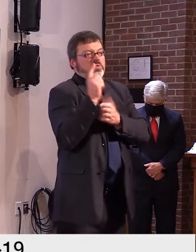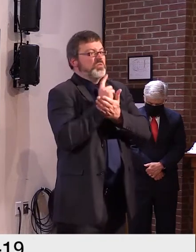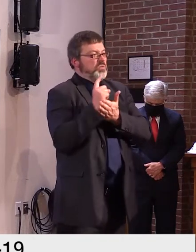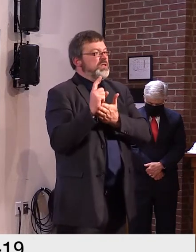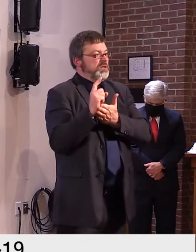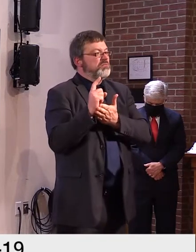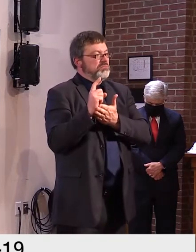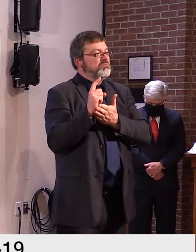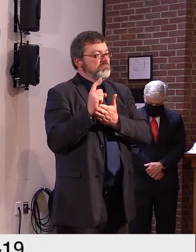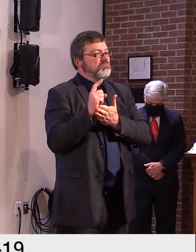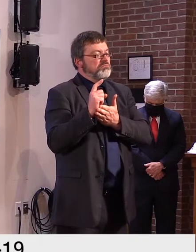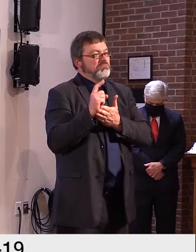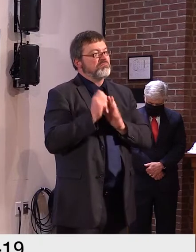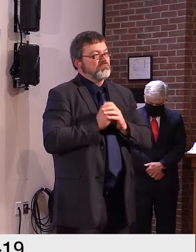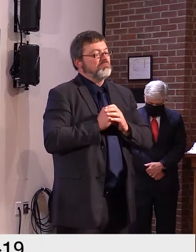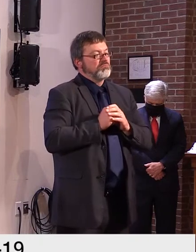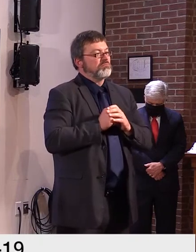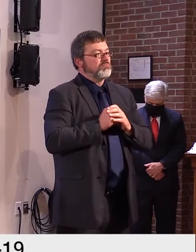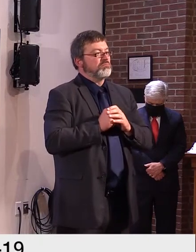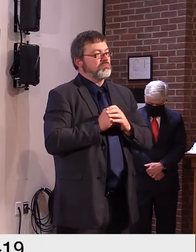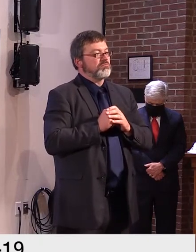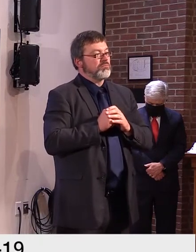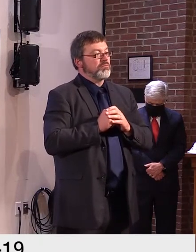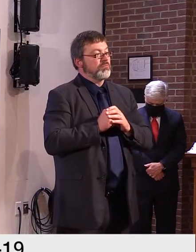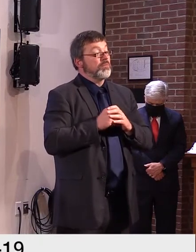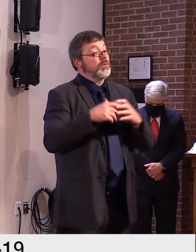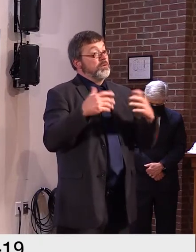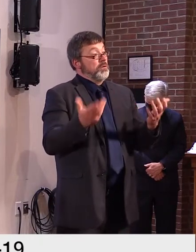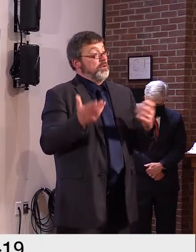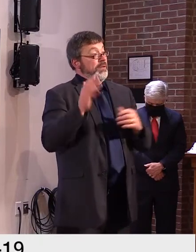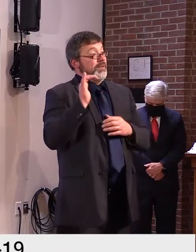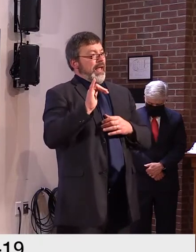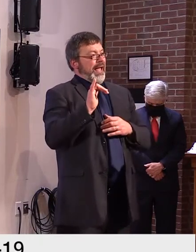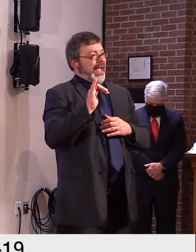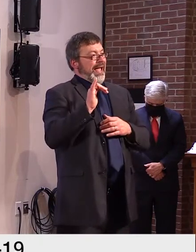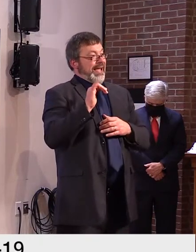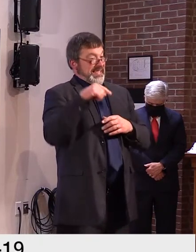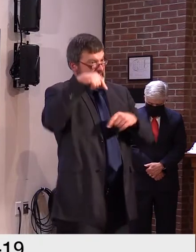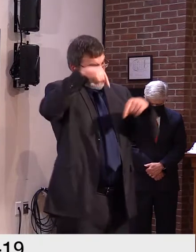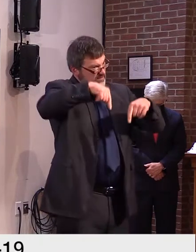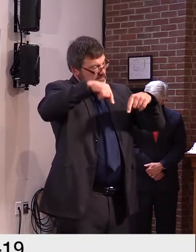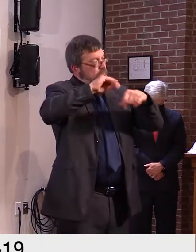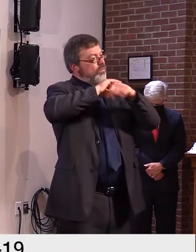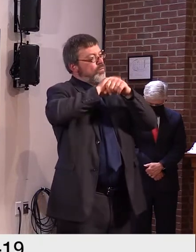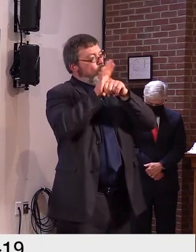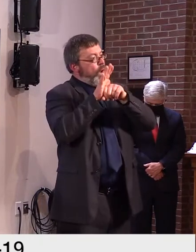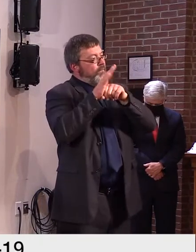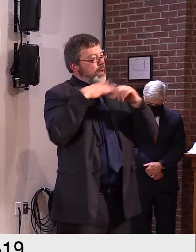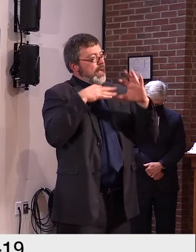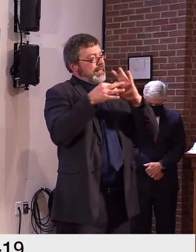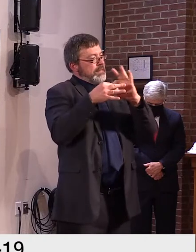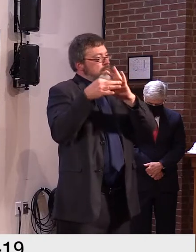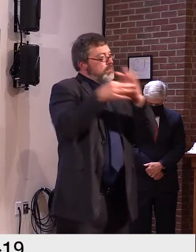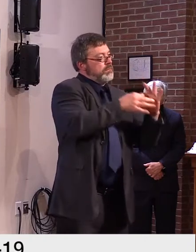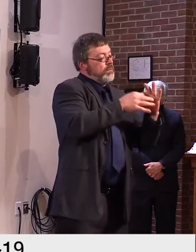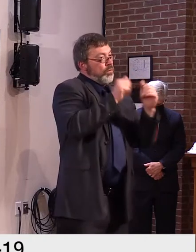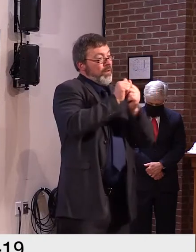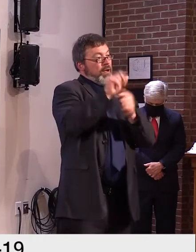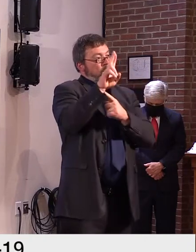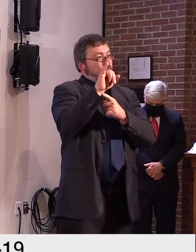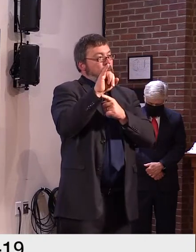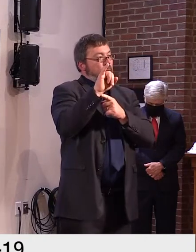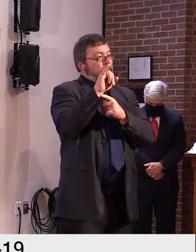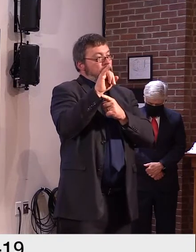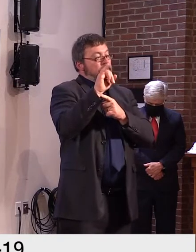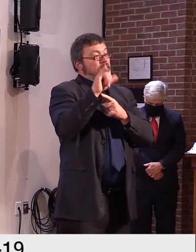benefit period. In terms of pandemic unemployment assistance or PUA, that program runs to the end of the